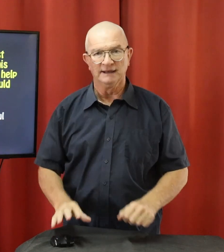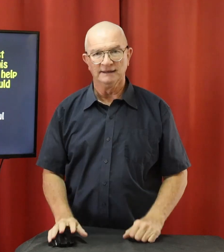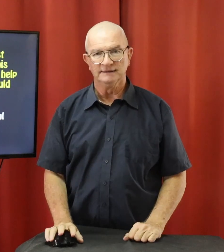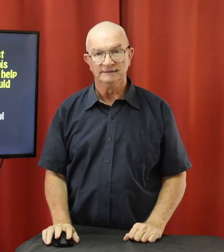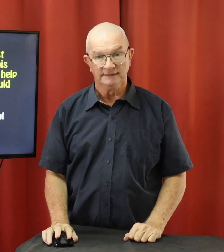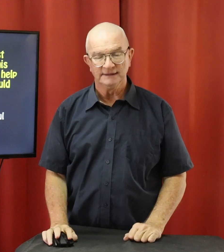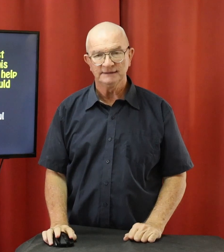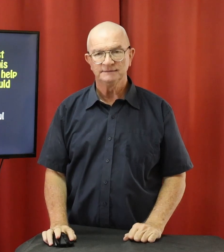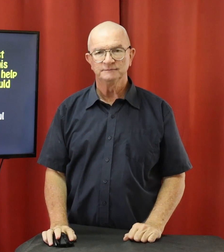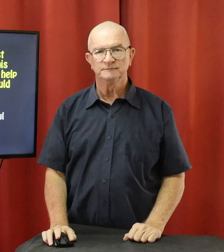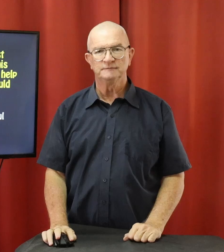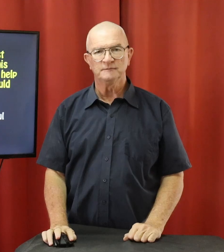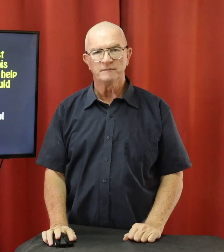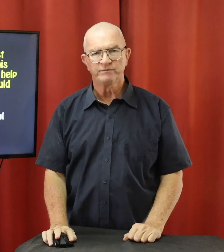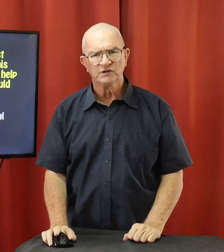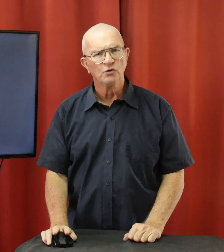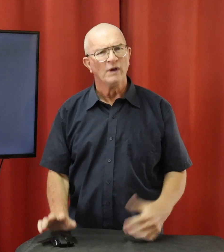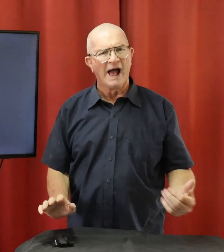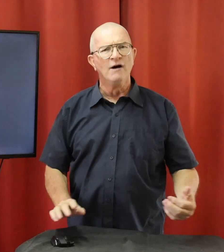these two men.